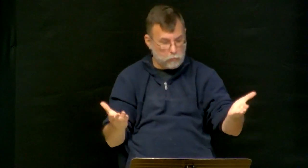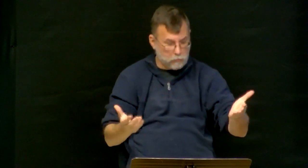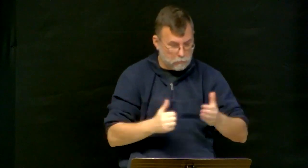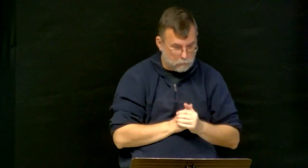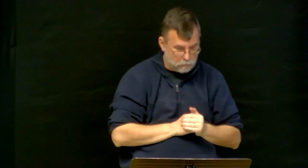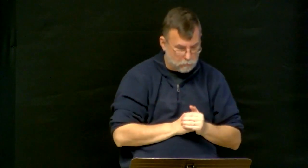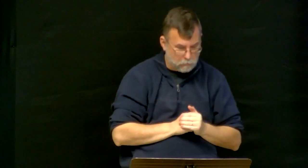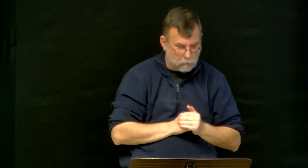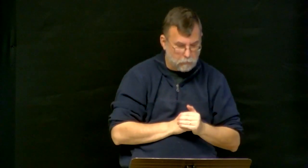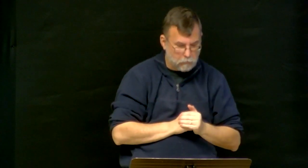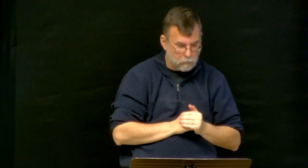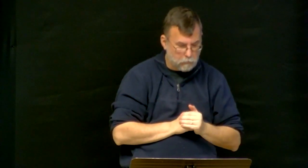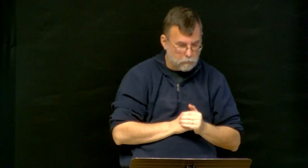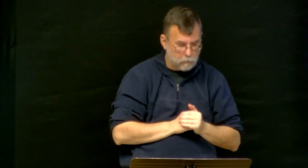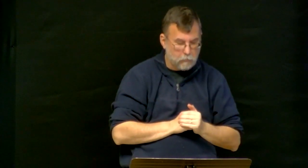And it represents